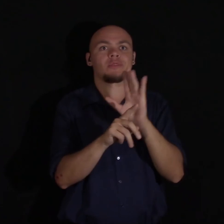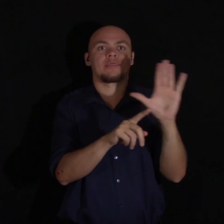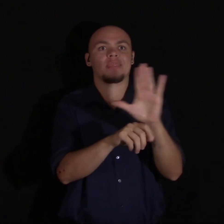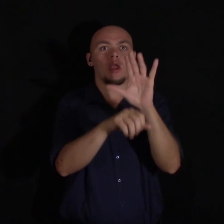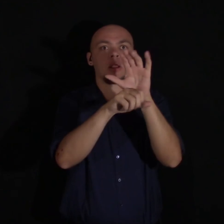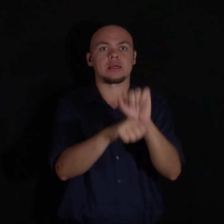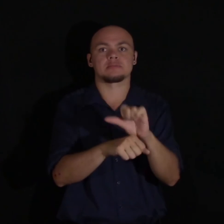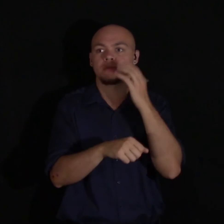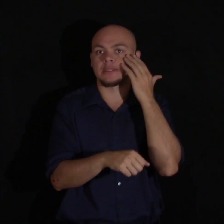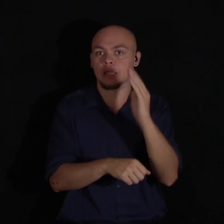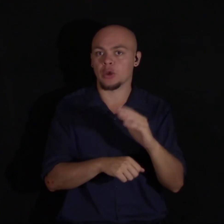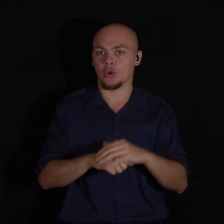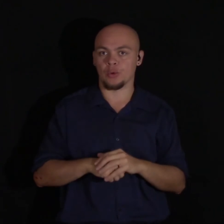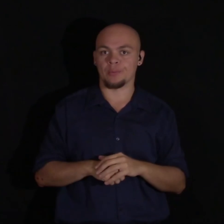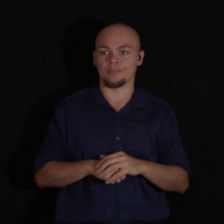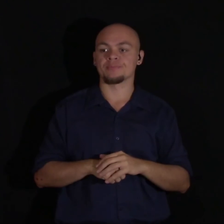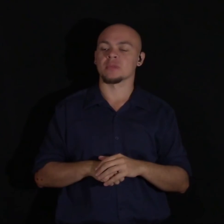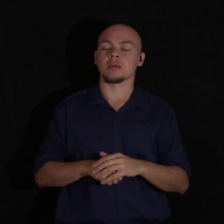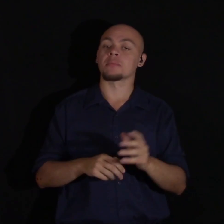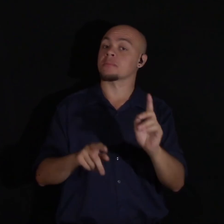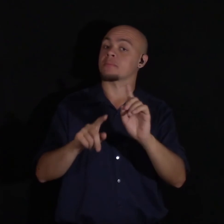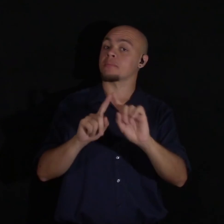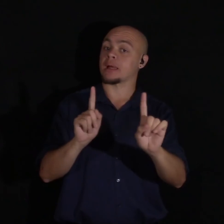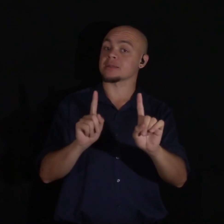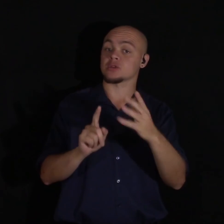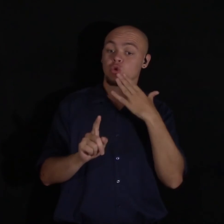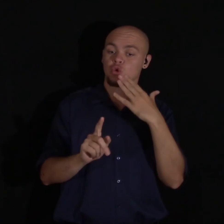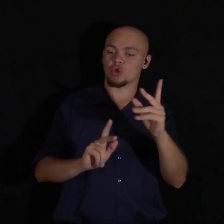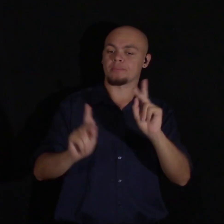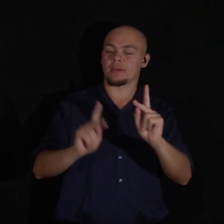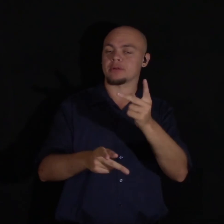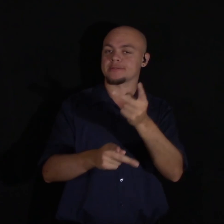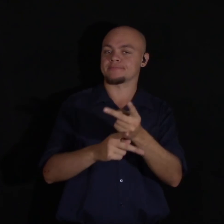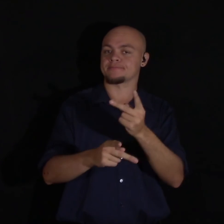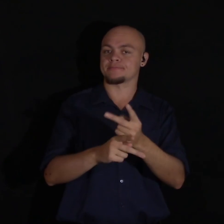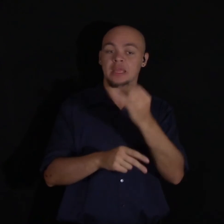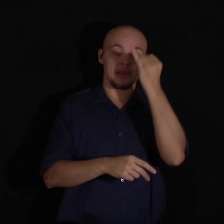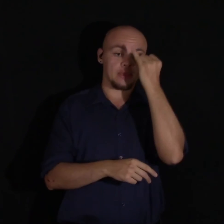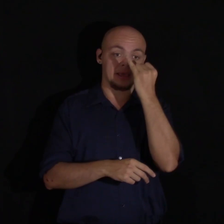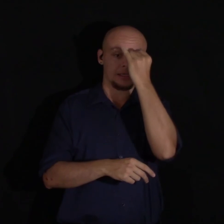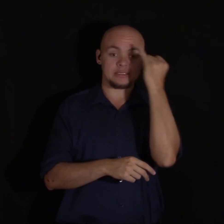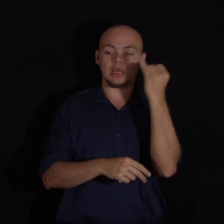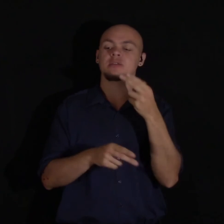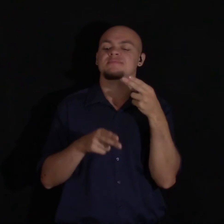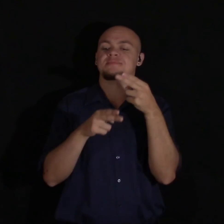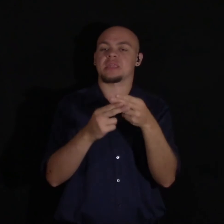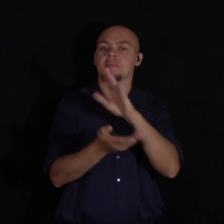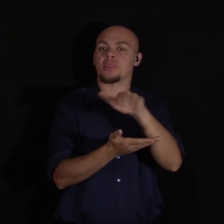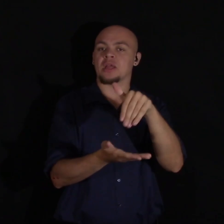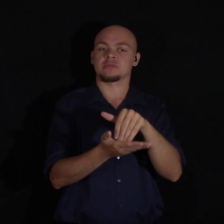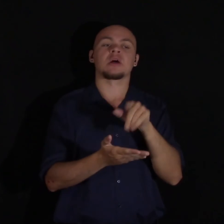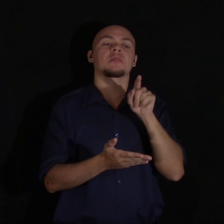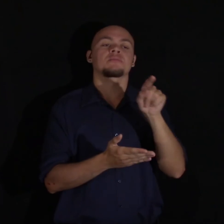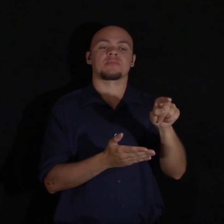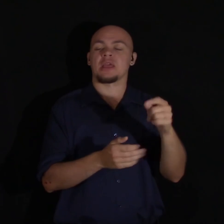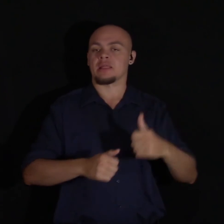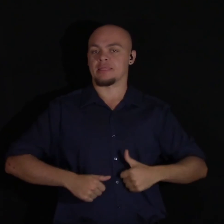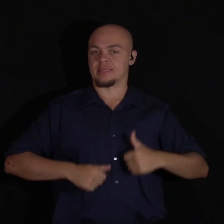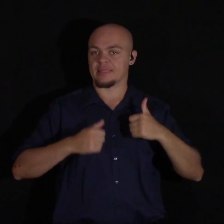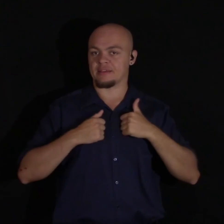fell, however, into good hands. The Italian had mentioned the name of the spot for which they were bound, and after her death,